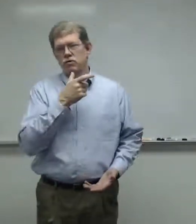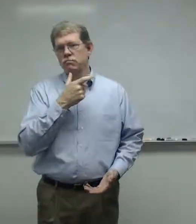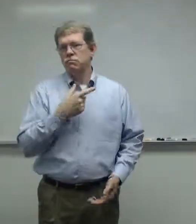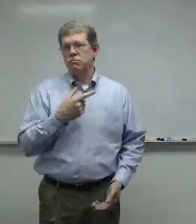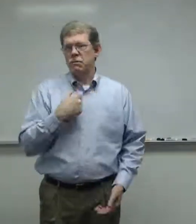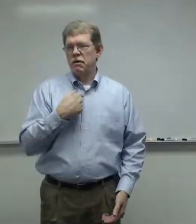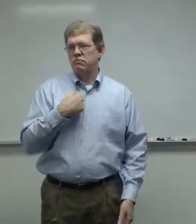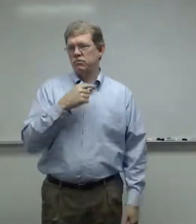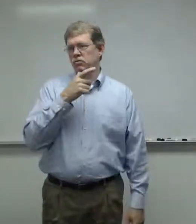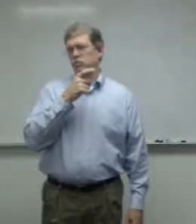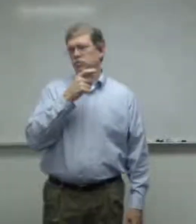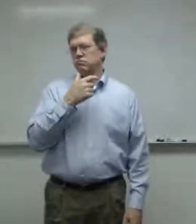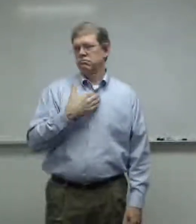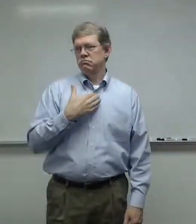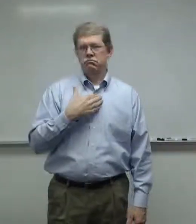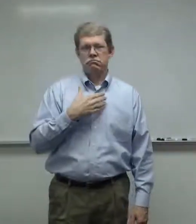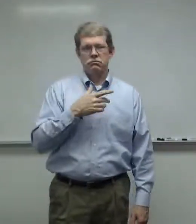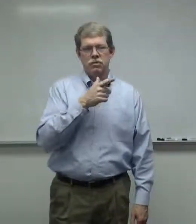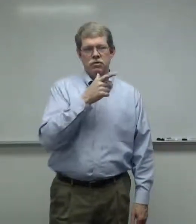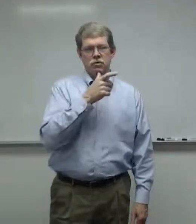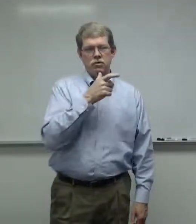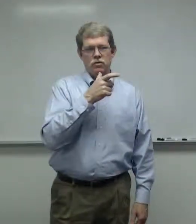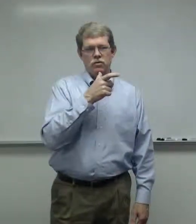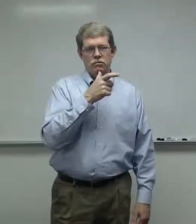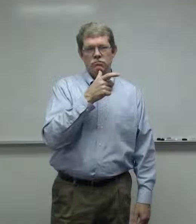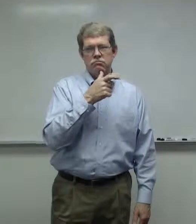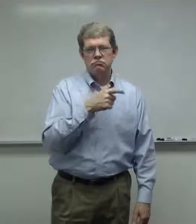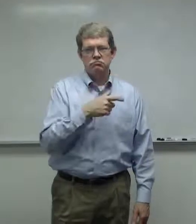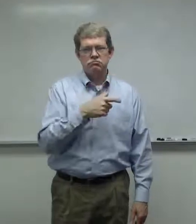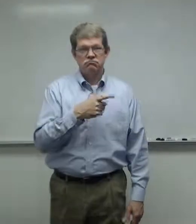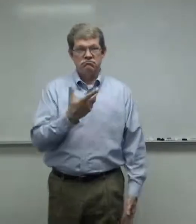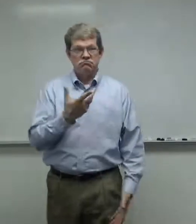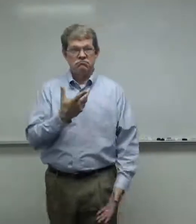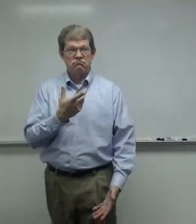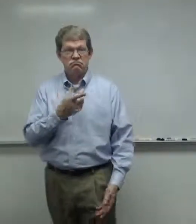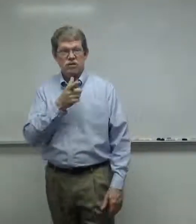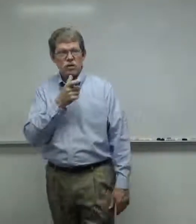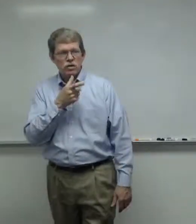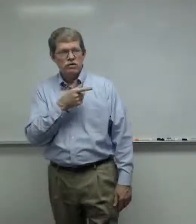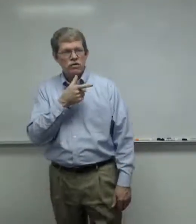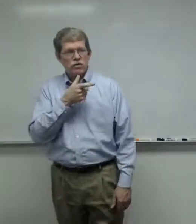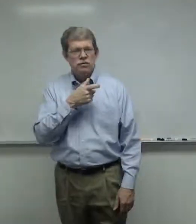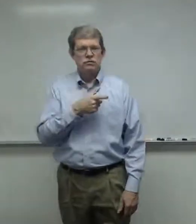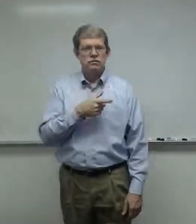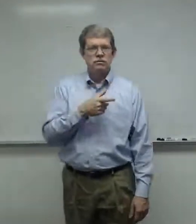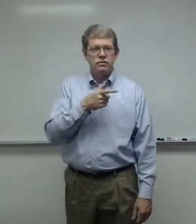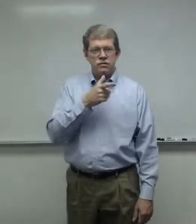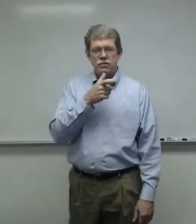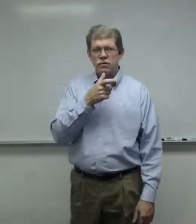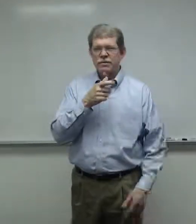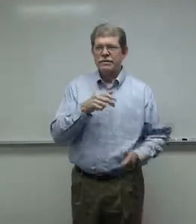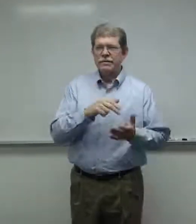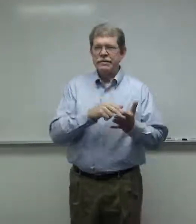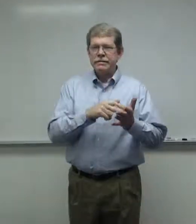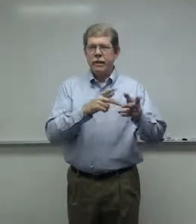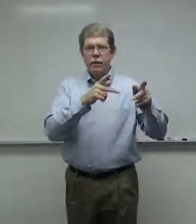Two different ways of signing that, and I choose to do it with my thumb on the chin and do the question mark like from my chin.